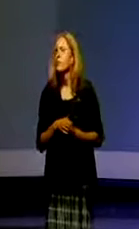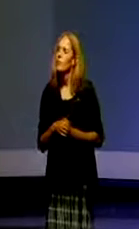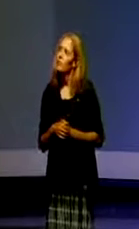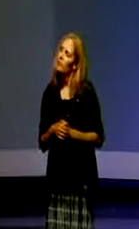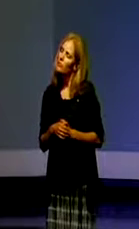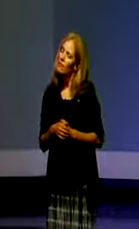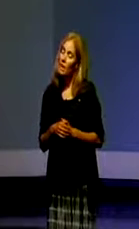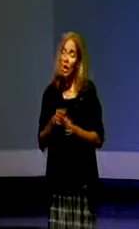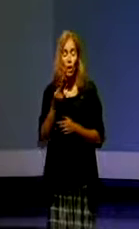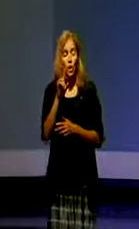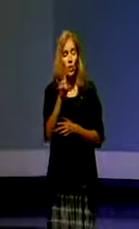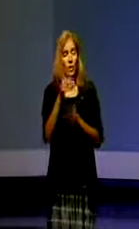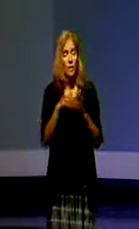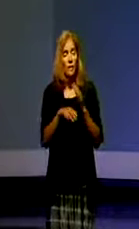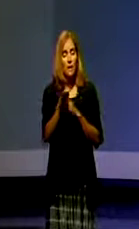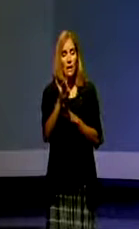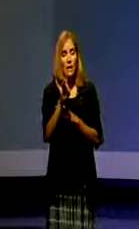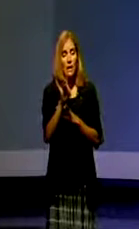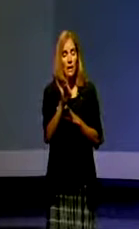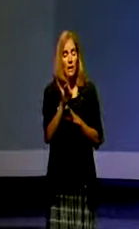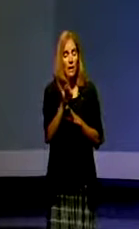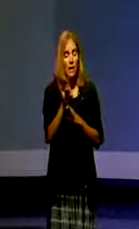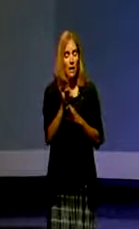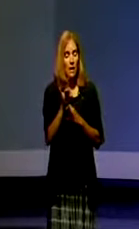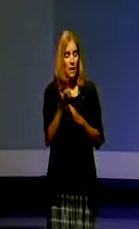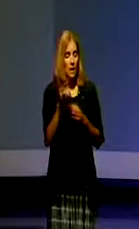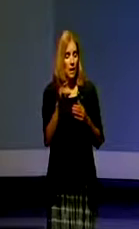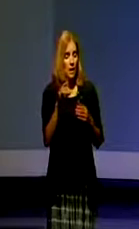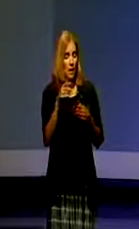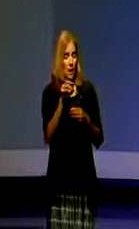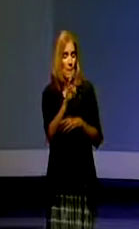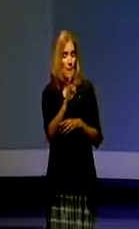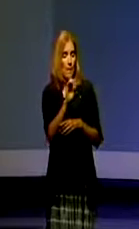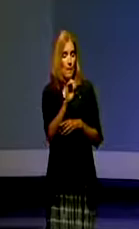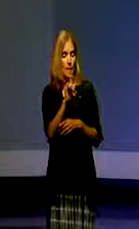that in 2008, a botanist planted a